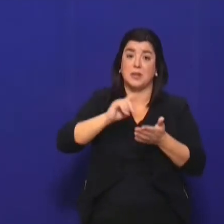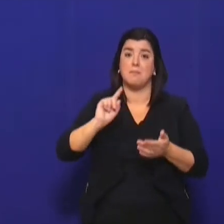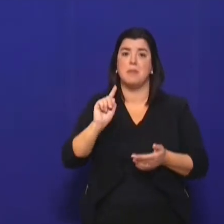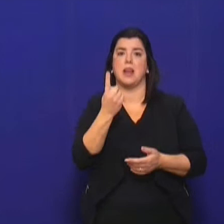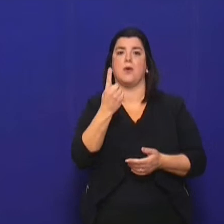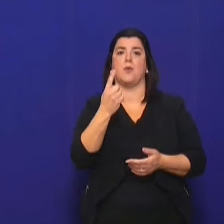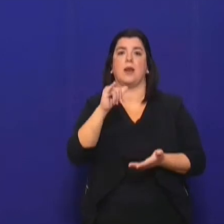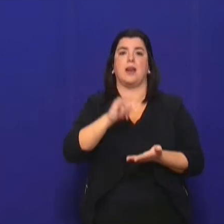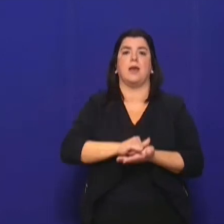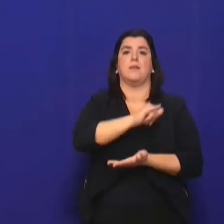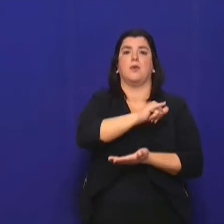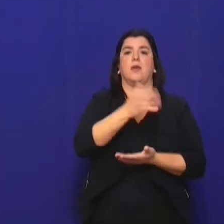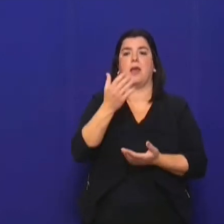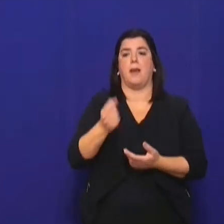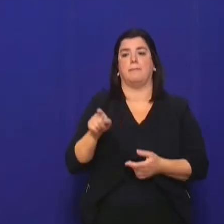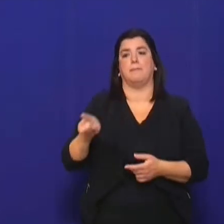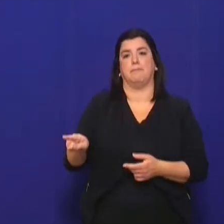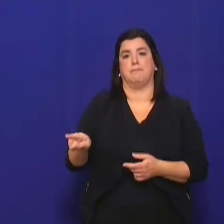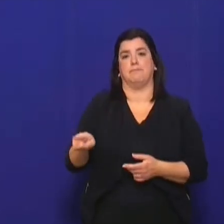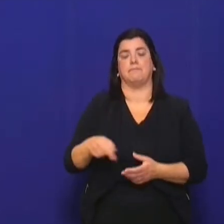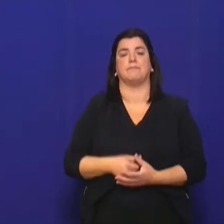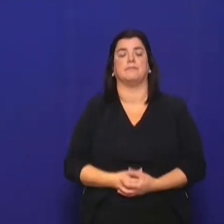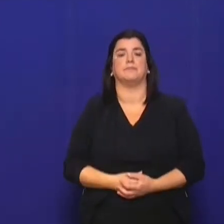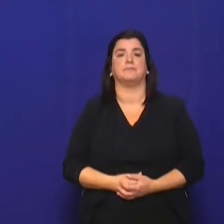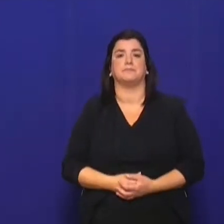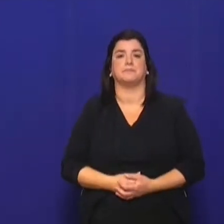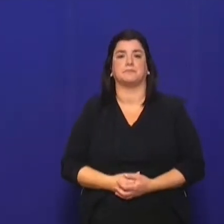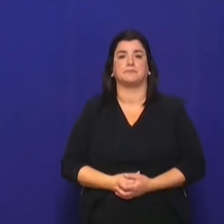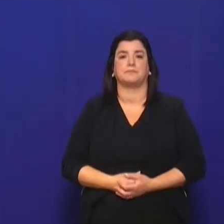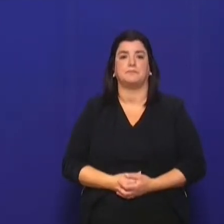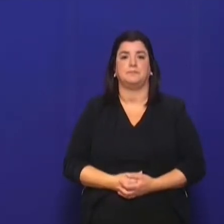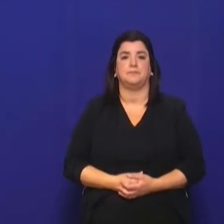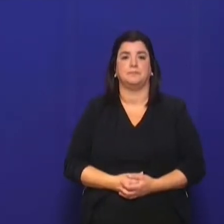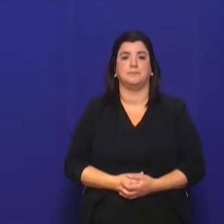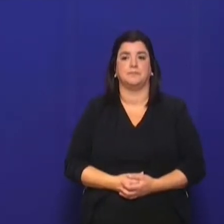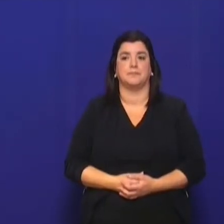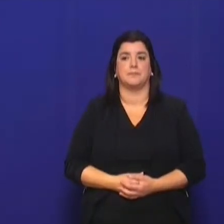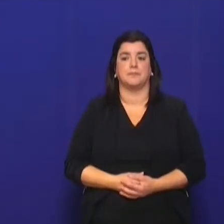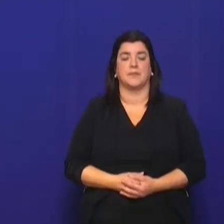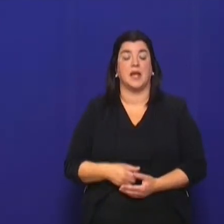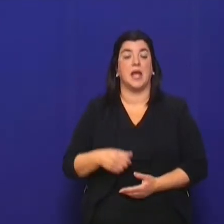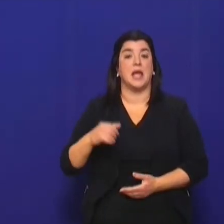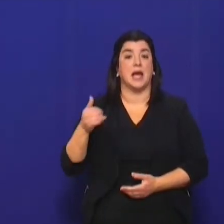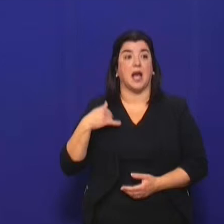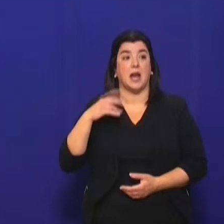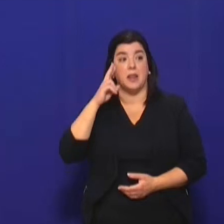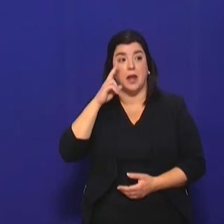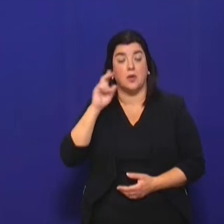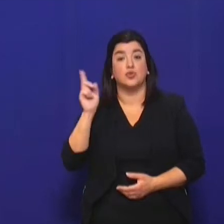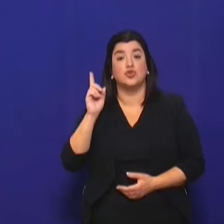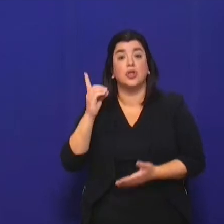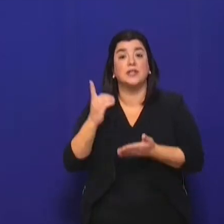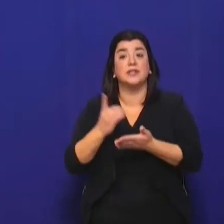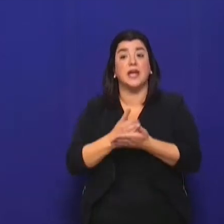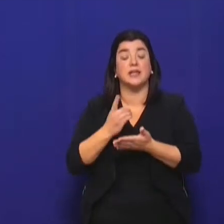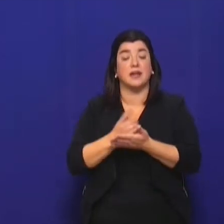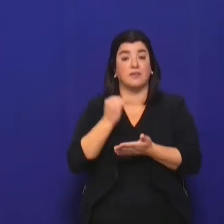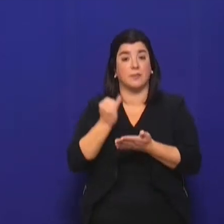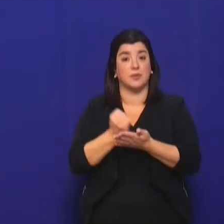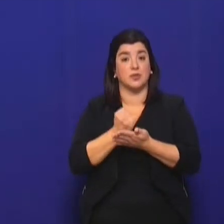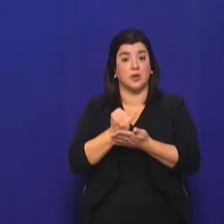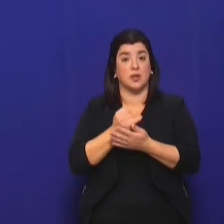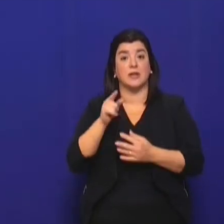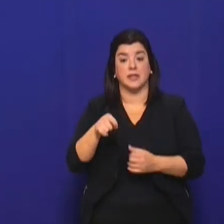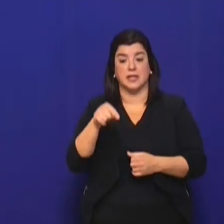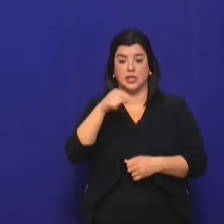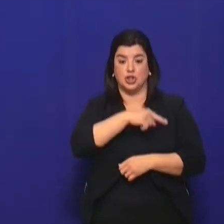għandna l-ajruport. Hemmhekk għandna is-setup apposta. Fatti, jekk inħarsu naqra lejn data naraw li din